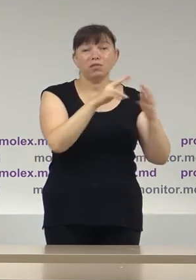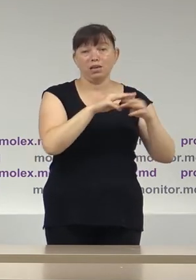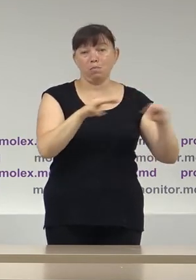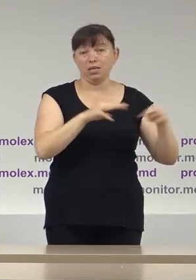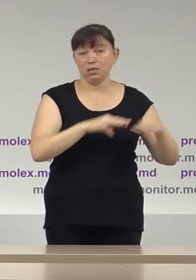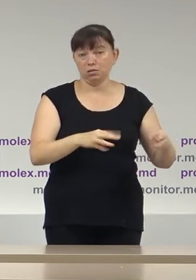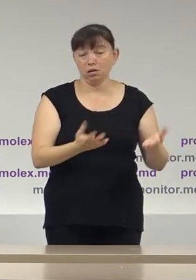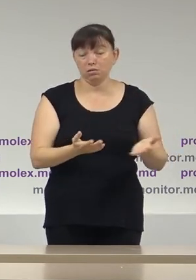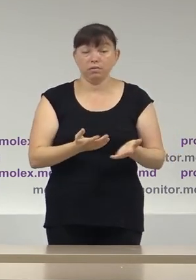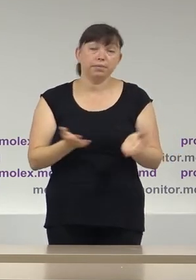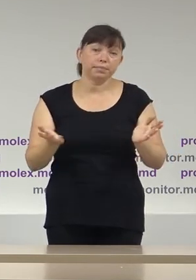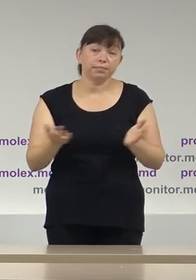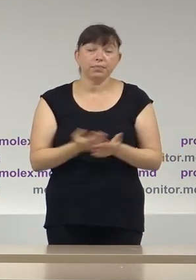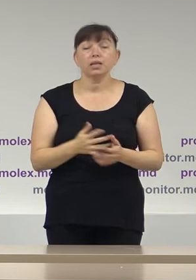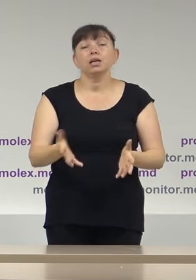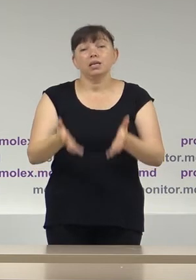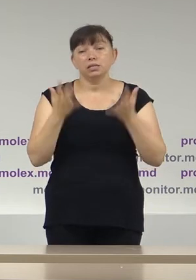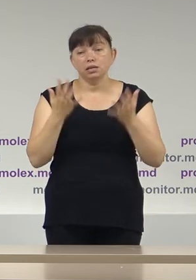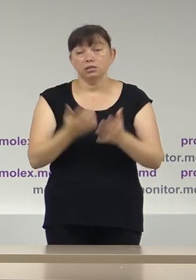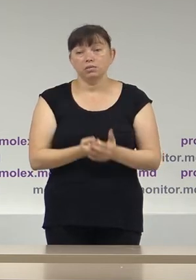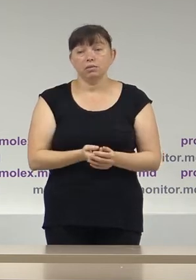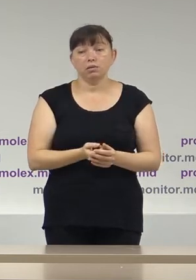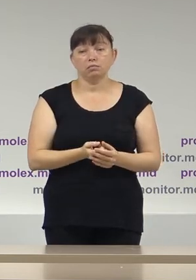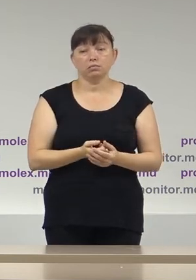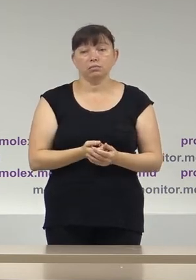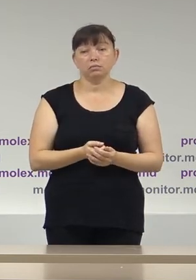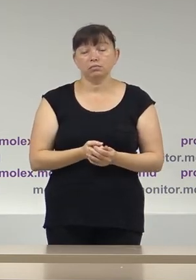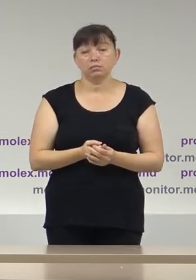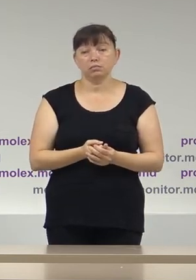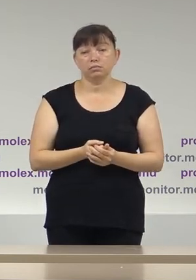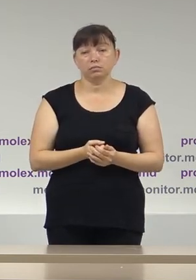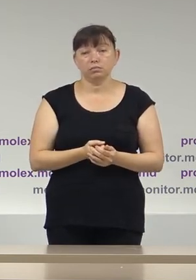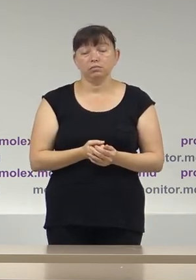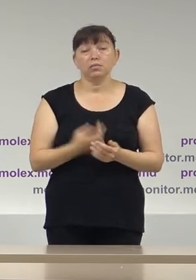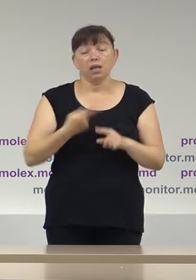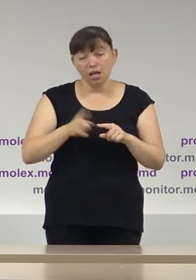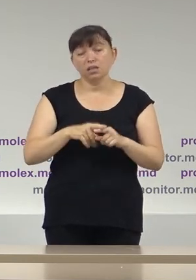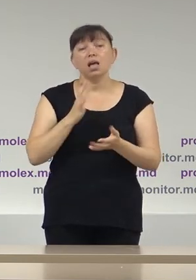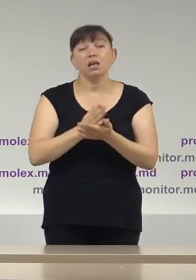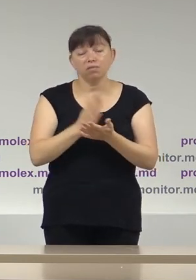invoked being sick, so they participated in other public events.